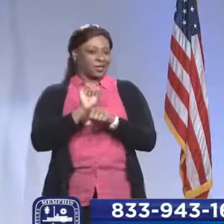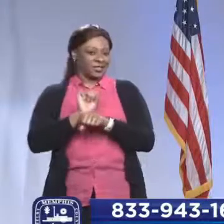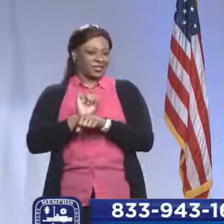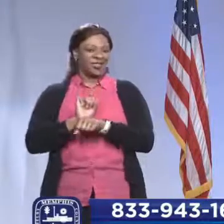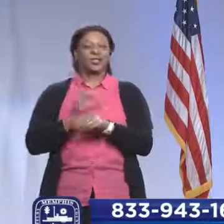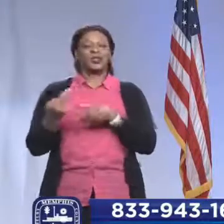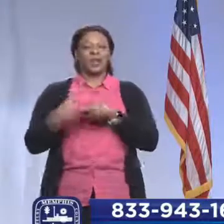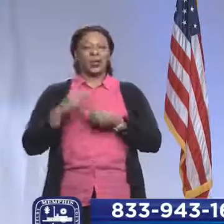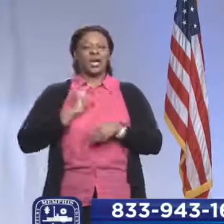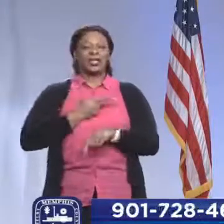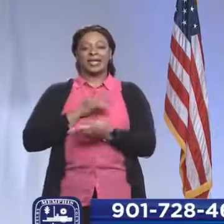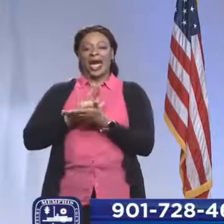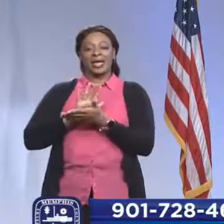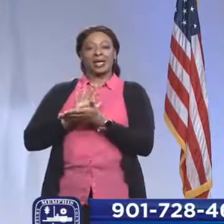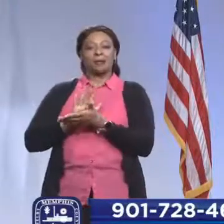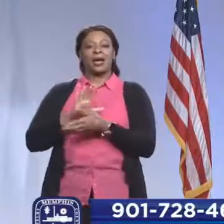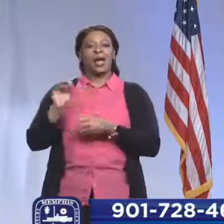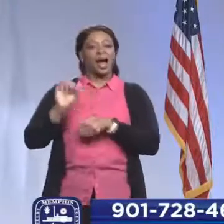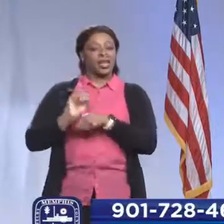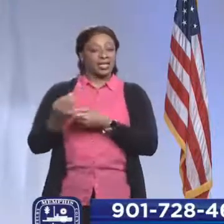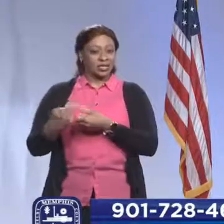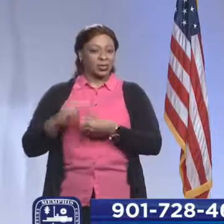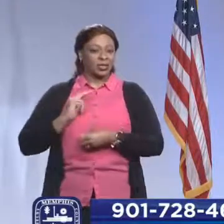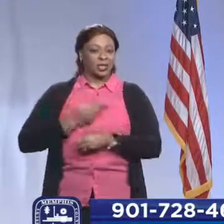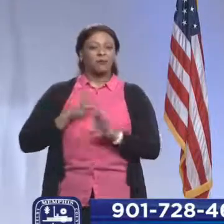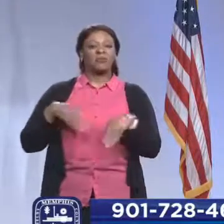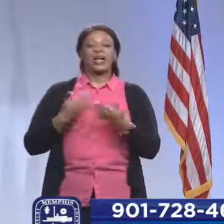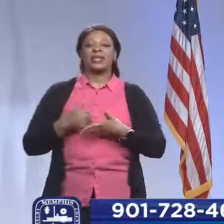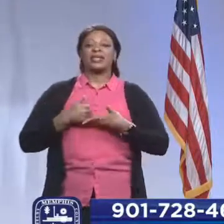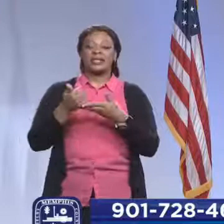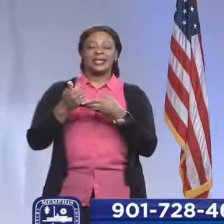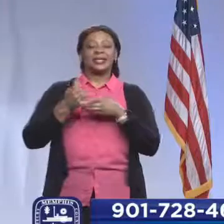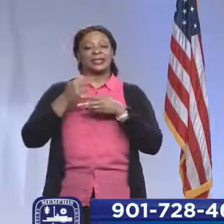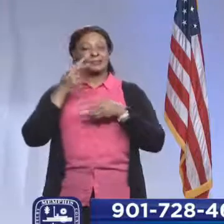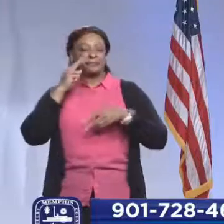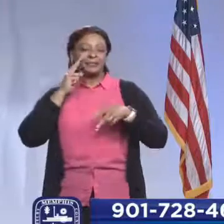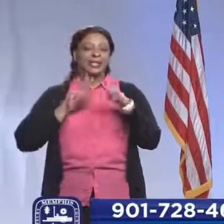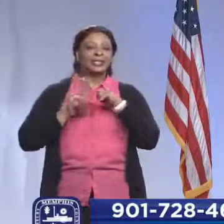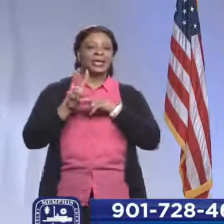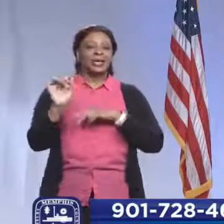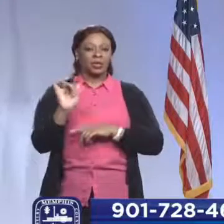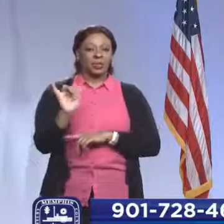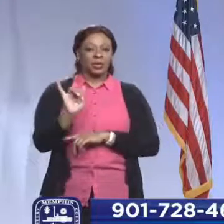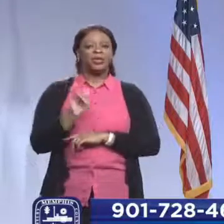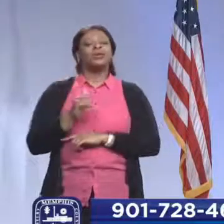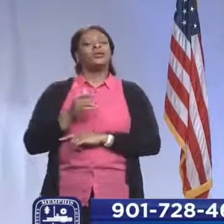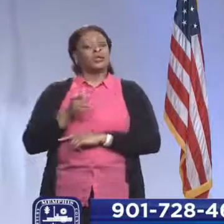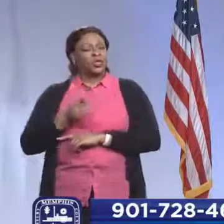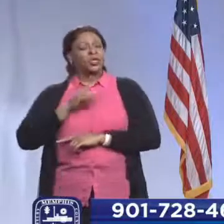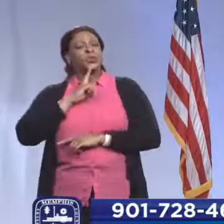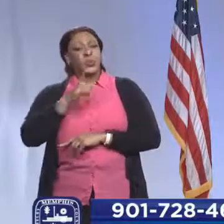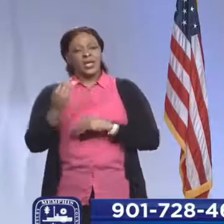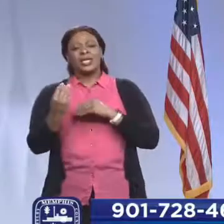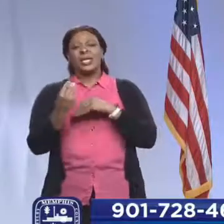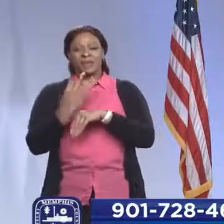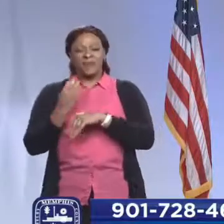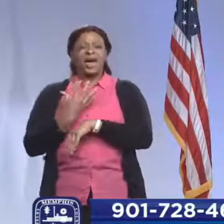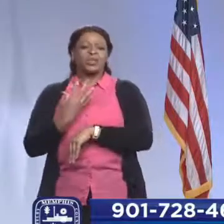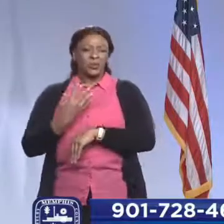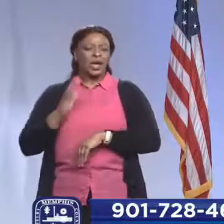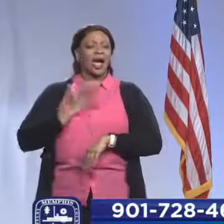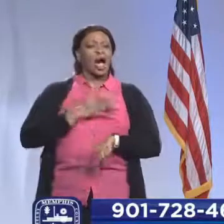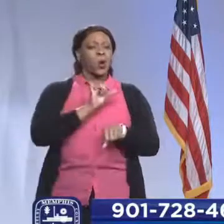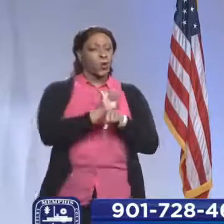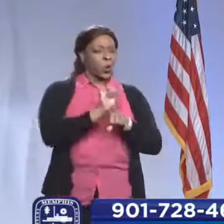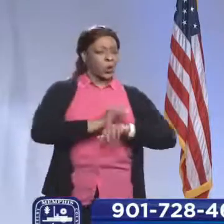well as our academic colleagues who provide assistance and insight as well, their role really is advisory. Our